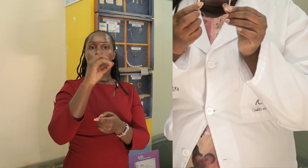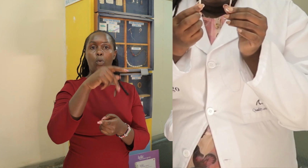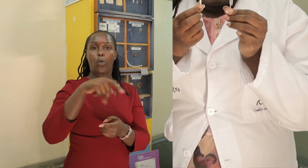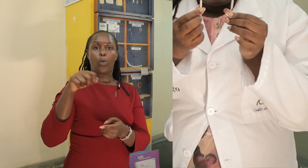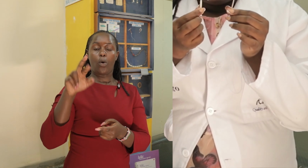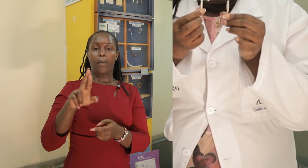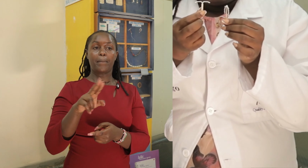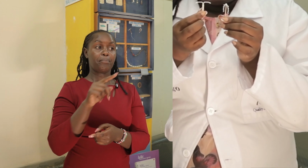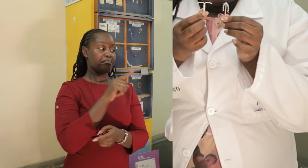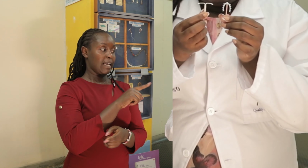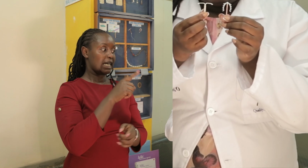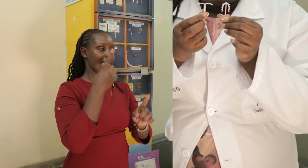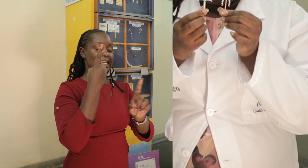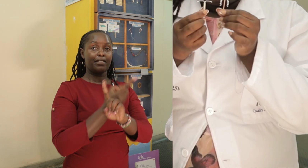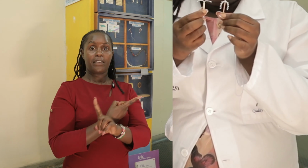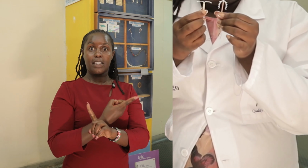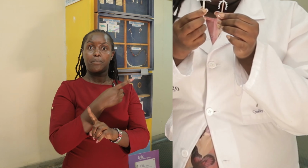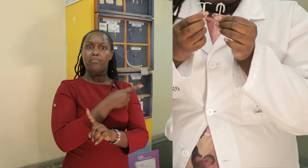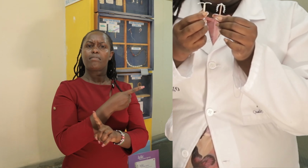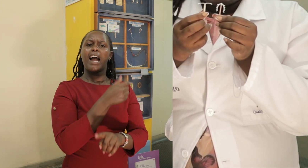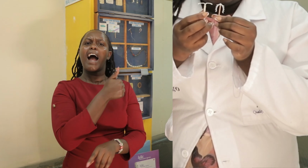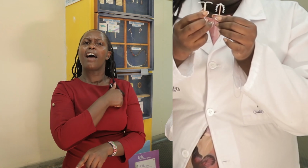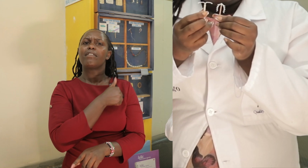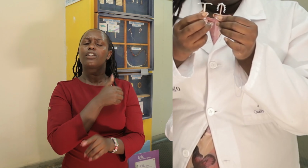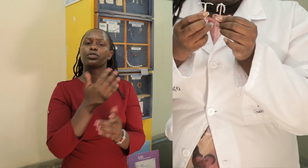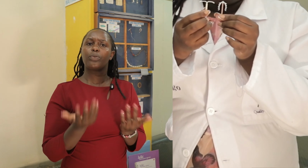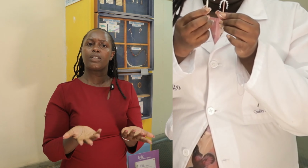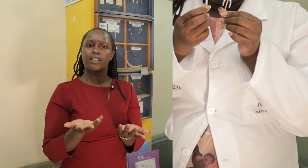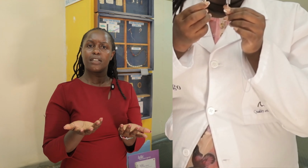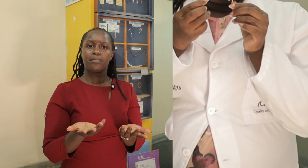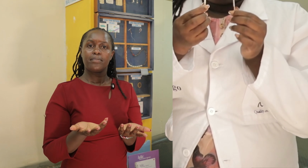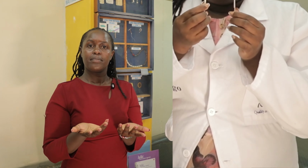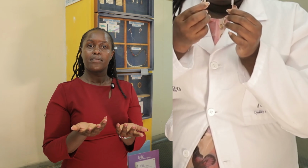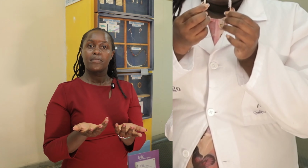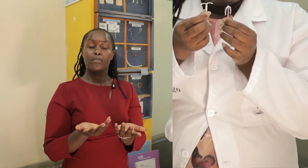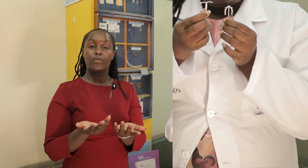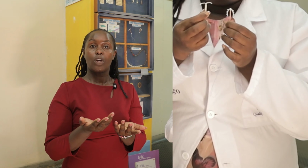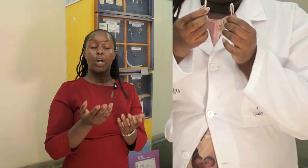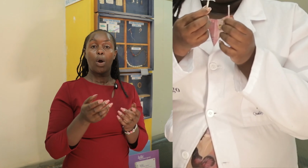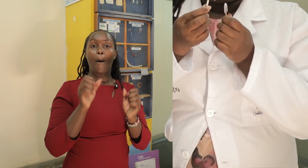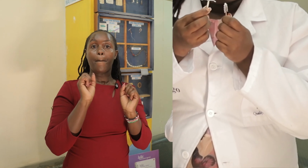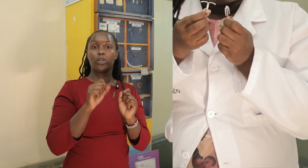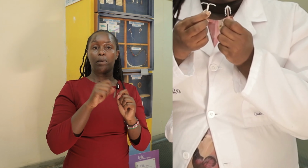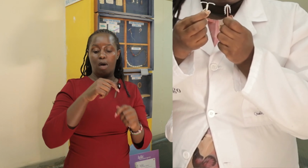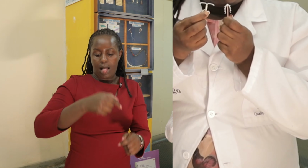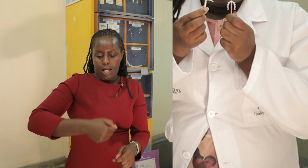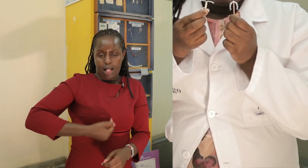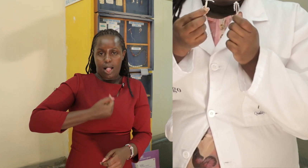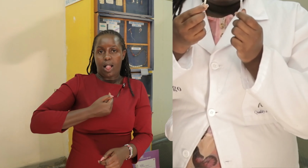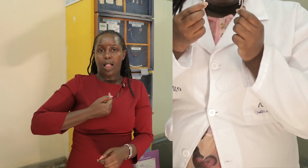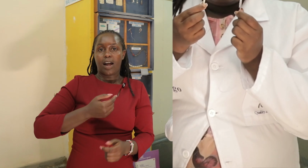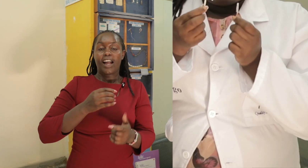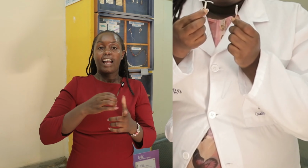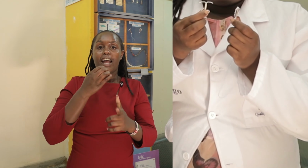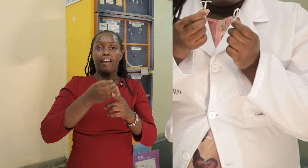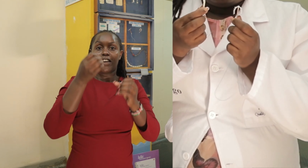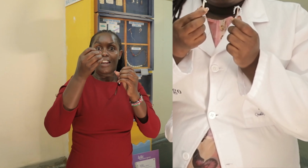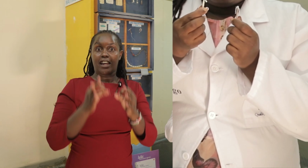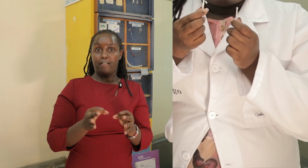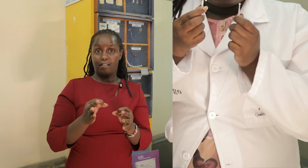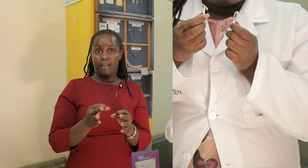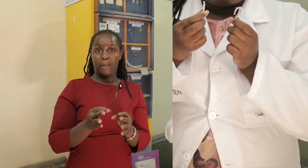quite different. So this one, the advantage is it can be given, can be inserted even in people who have not yet